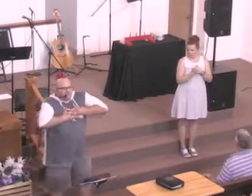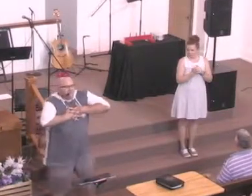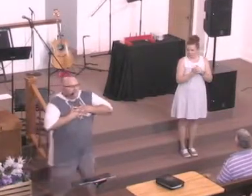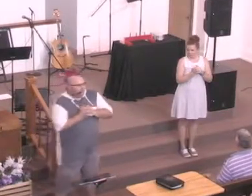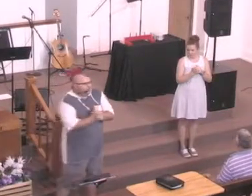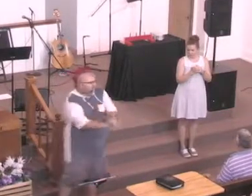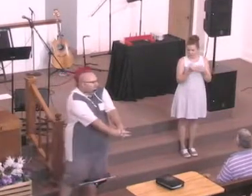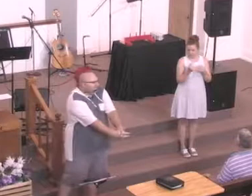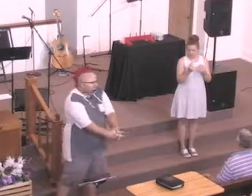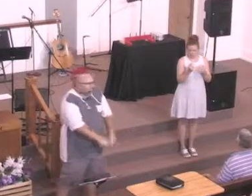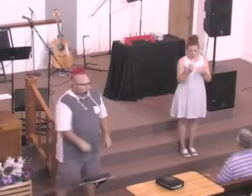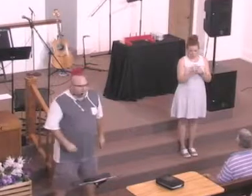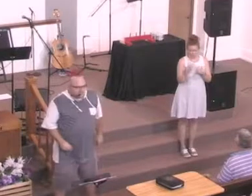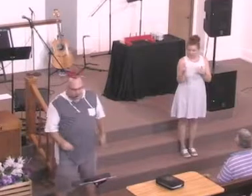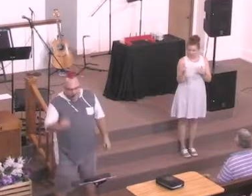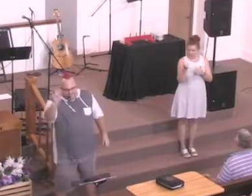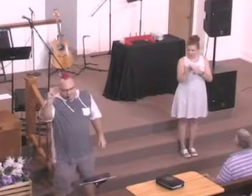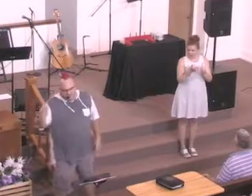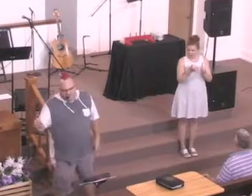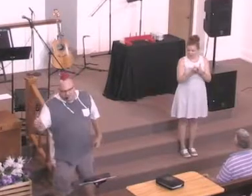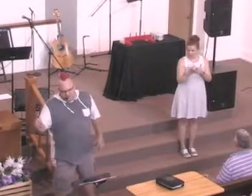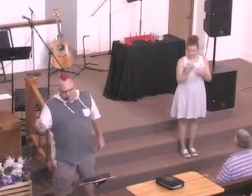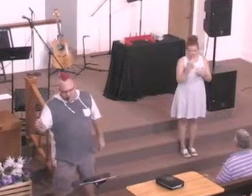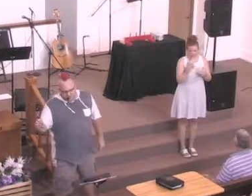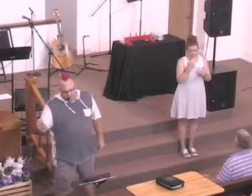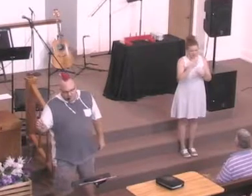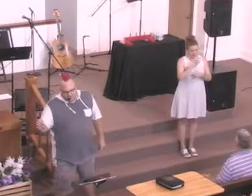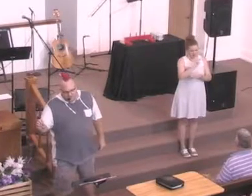I want you to do this with me. Everyone say, therefore.